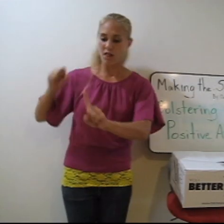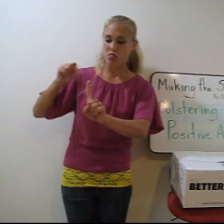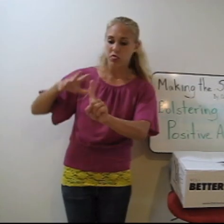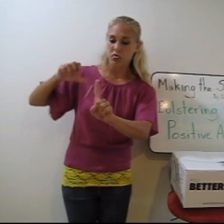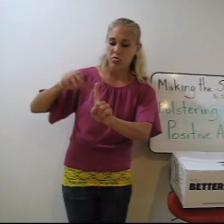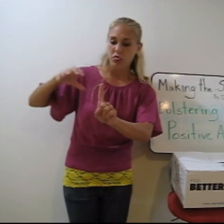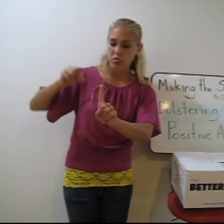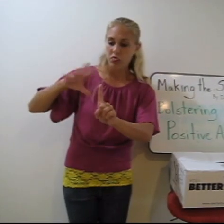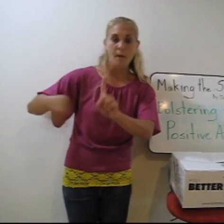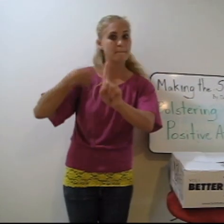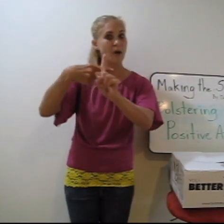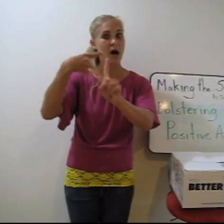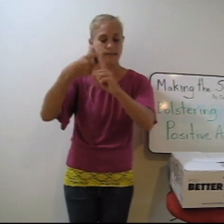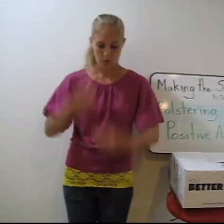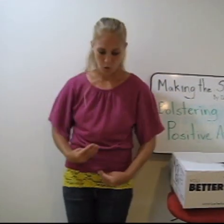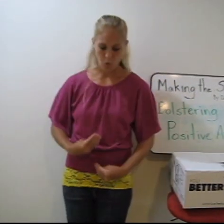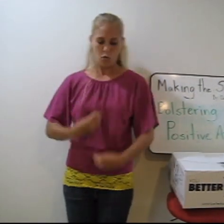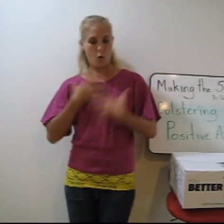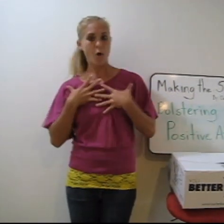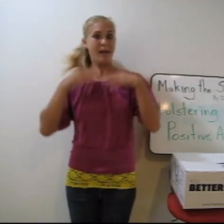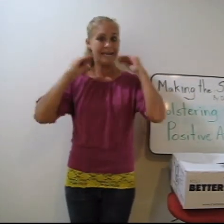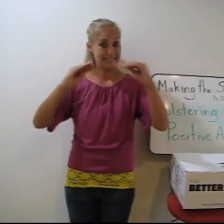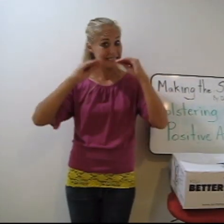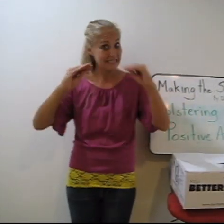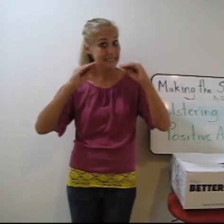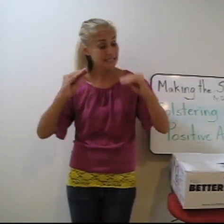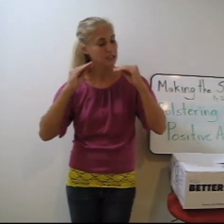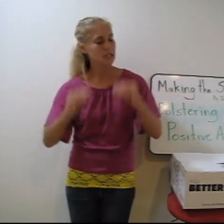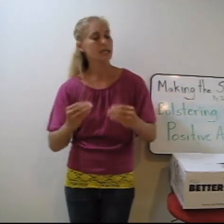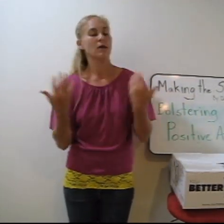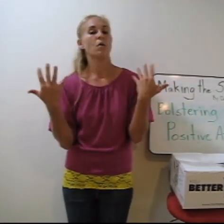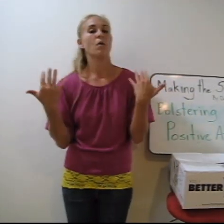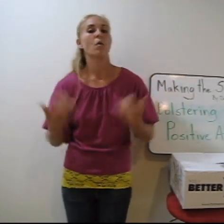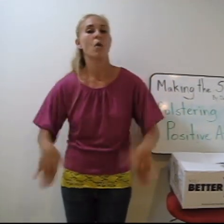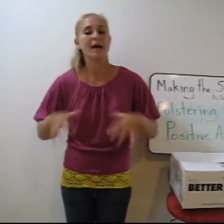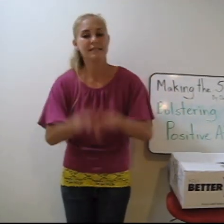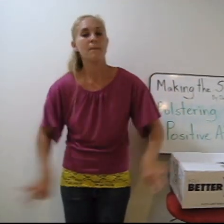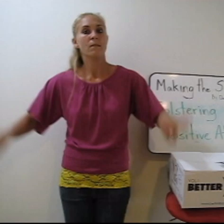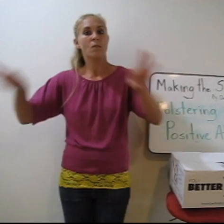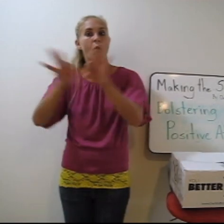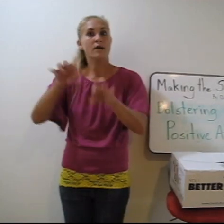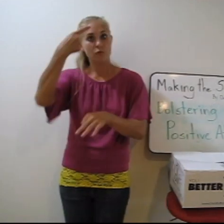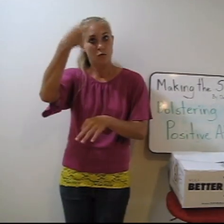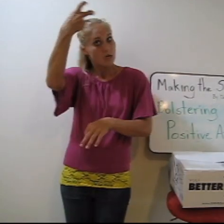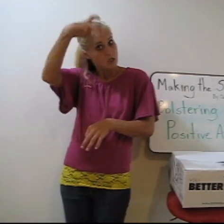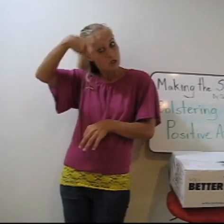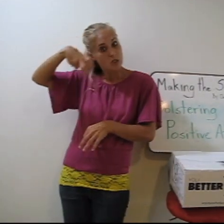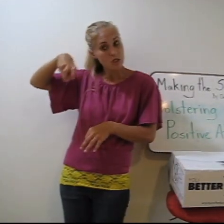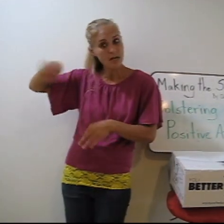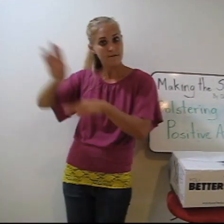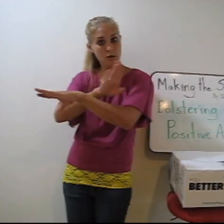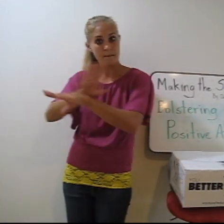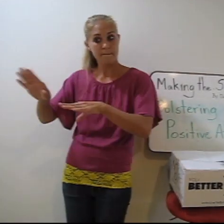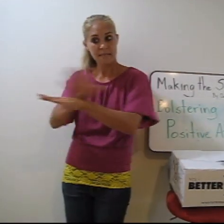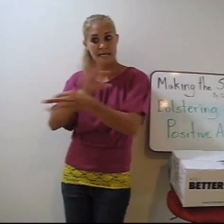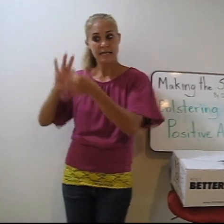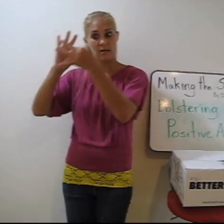positive, inspirational, and instructional content is crucial to you making the shift into the entrepreneur mindset. It is important